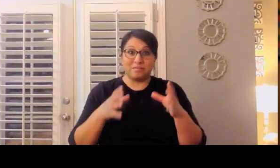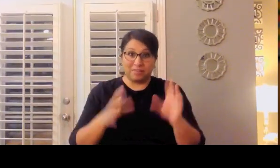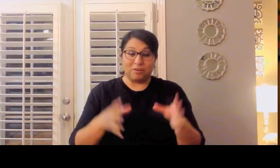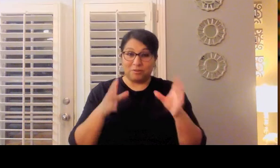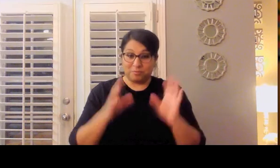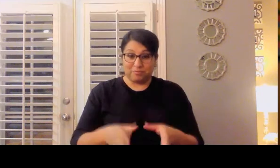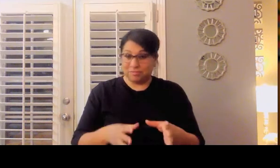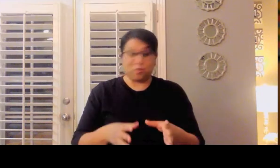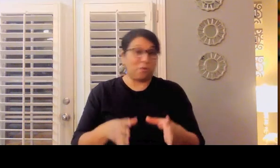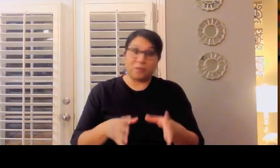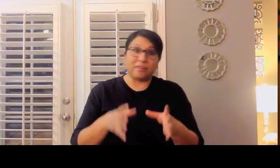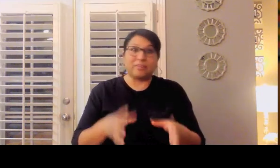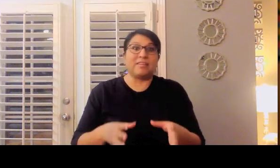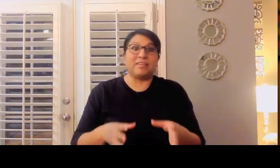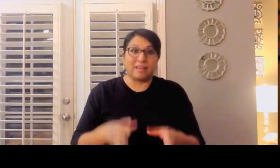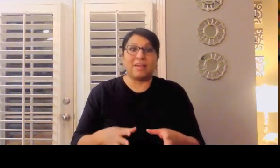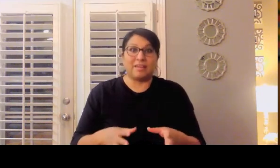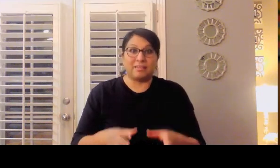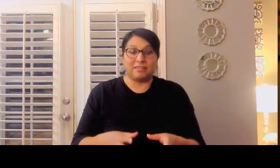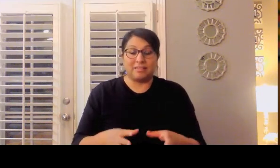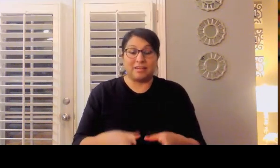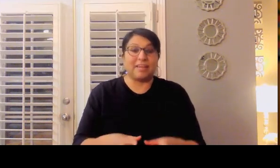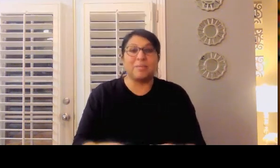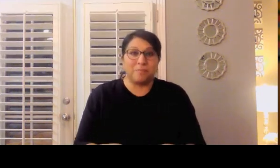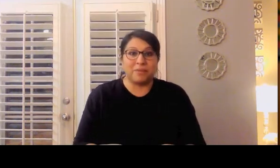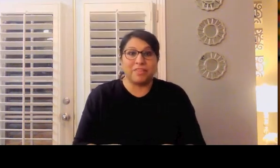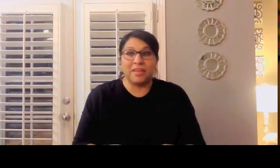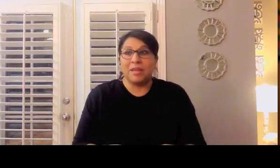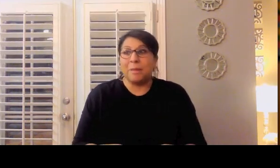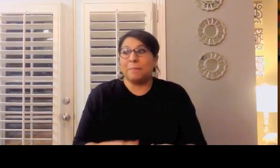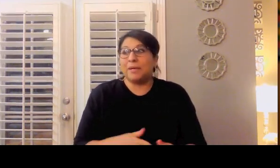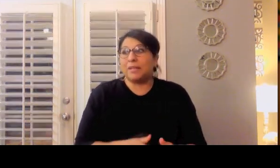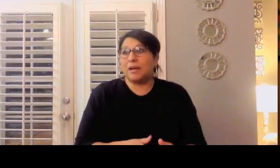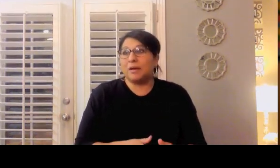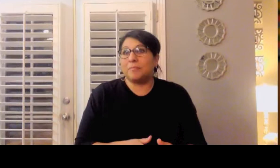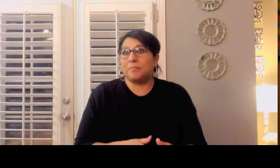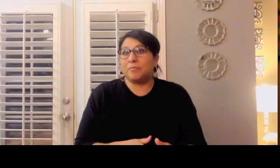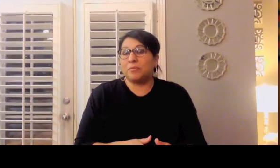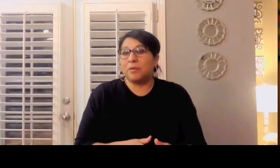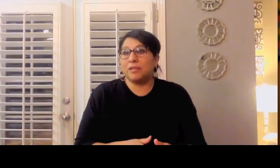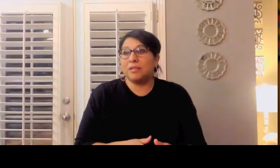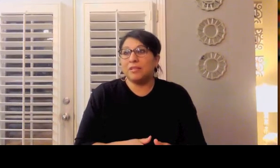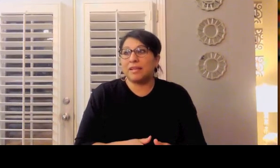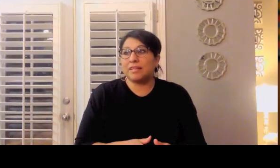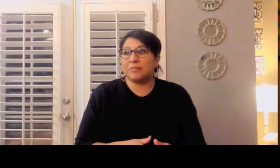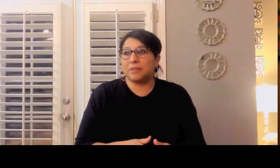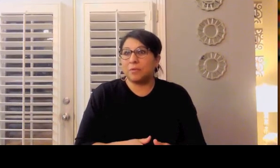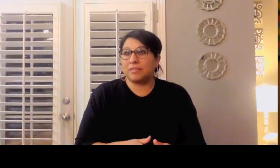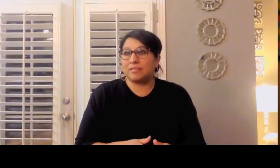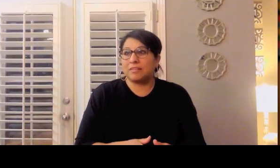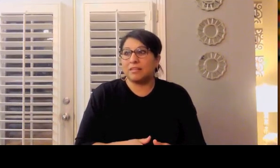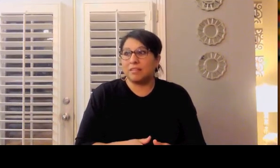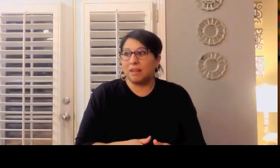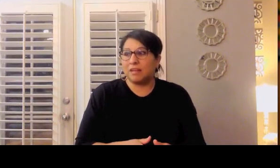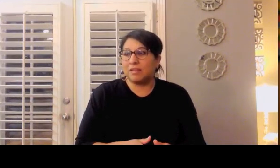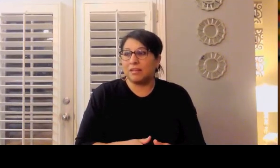one, you know, shortbread cookie that I came up with. But the one that gets